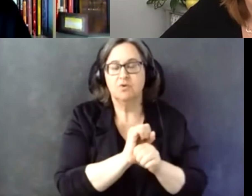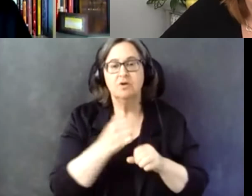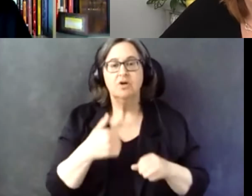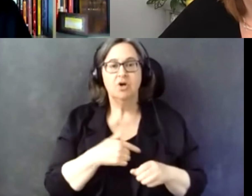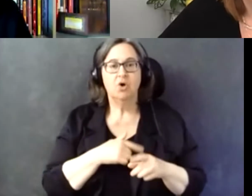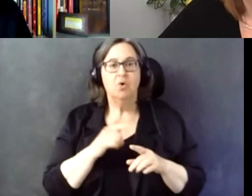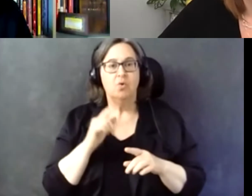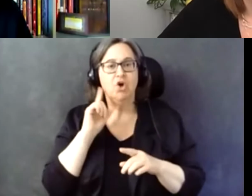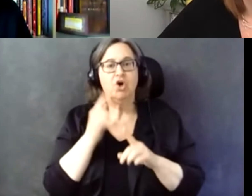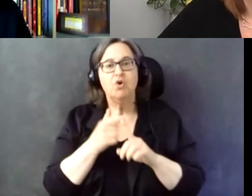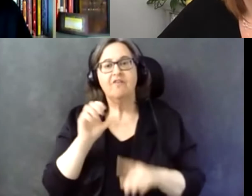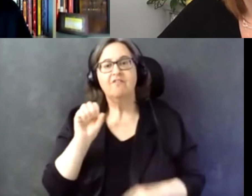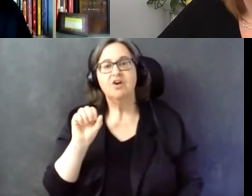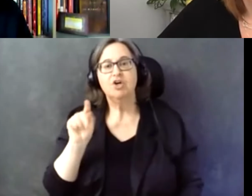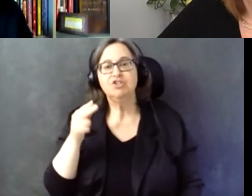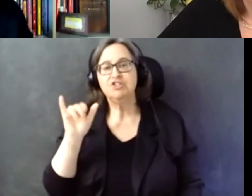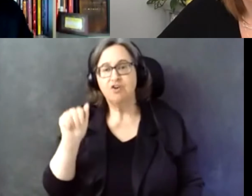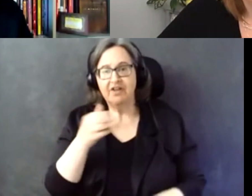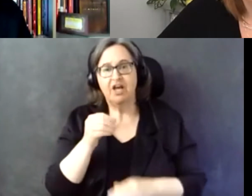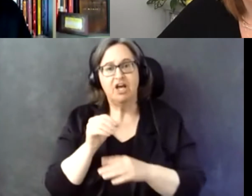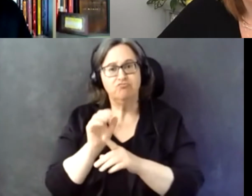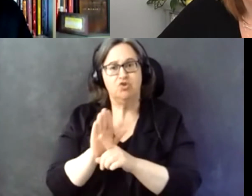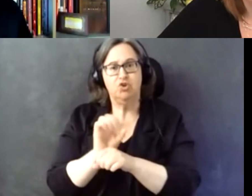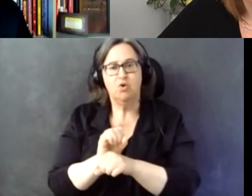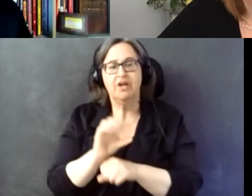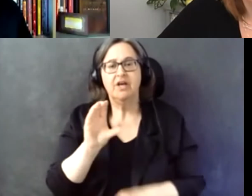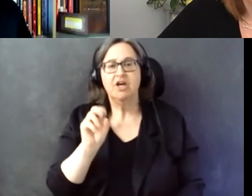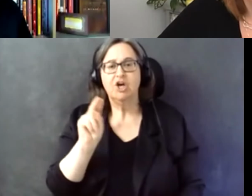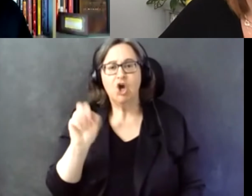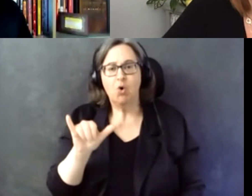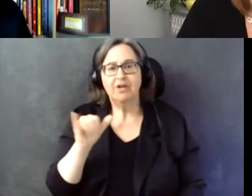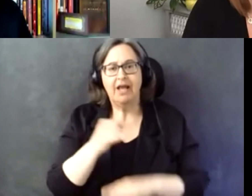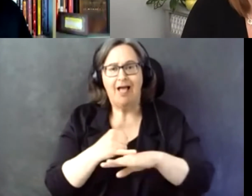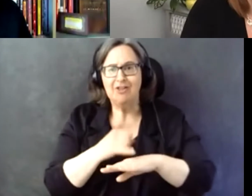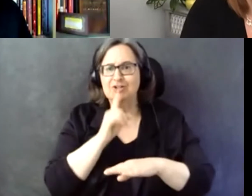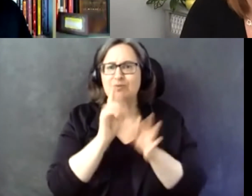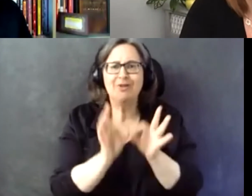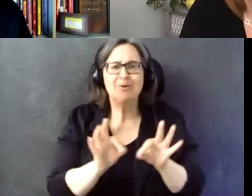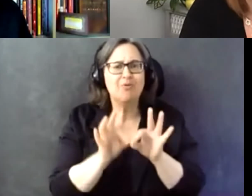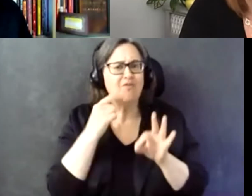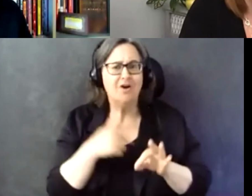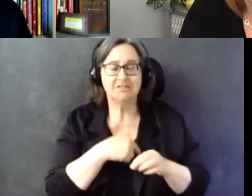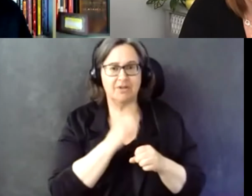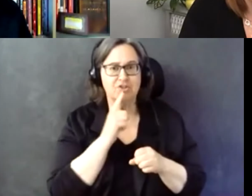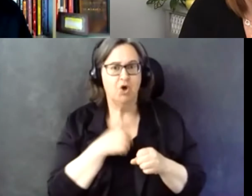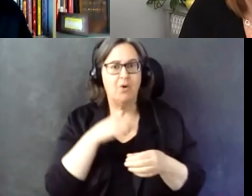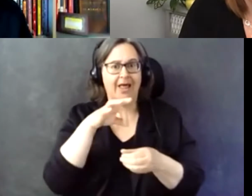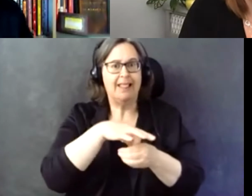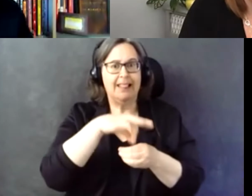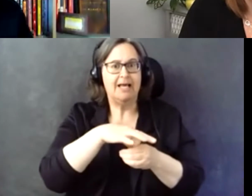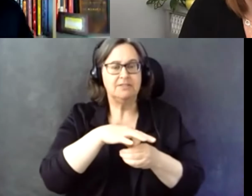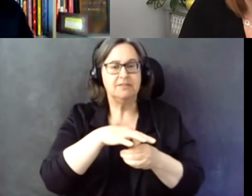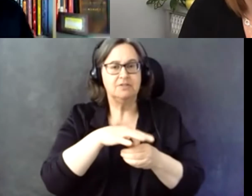sophia and the work that they're doing you know in coney island it is important for us to make sure we elect someone